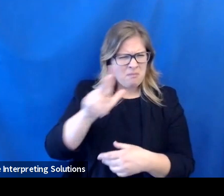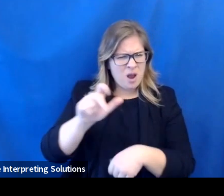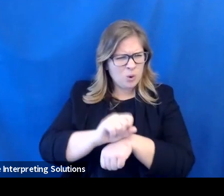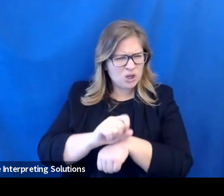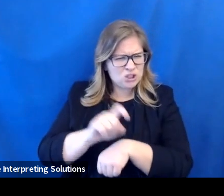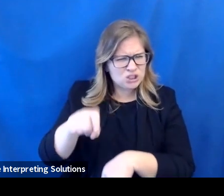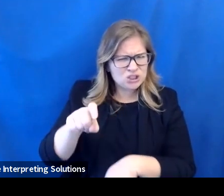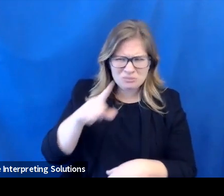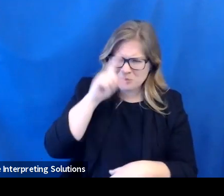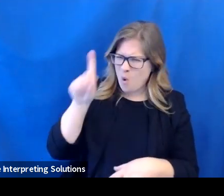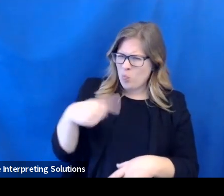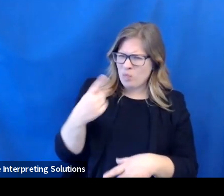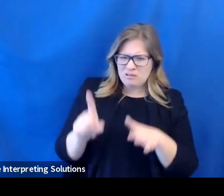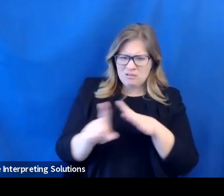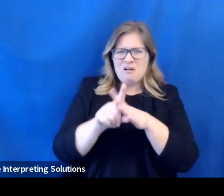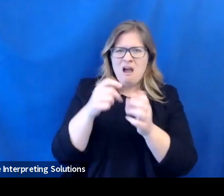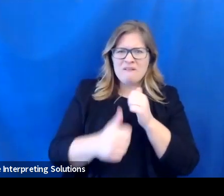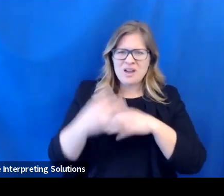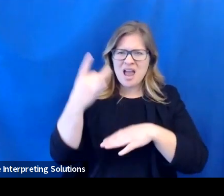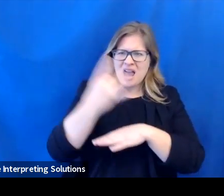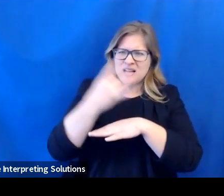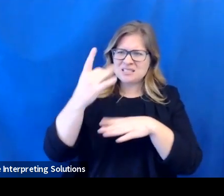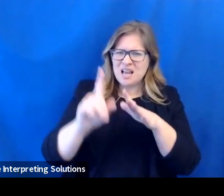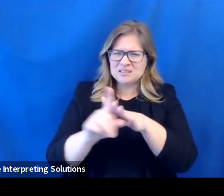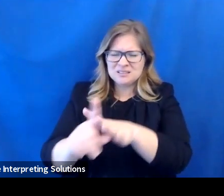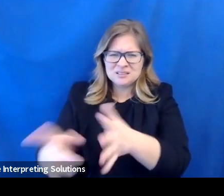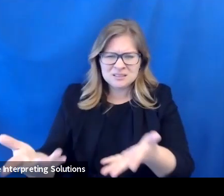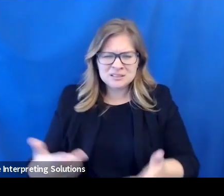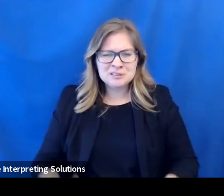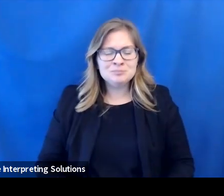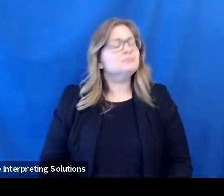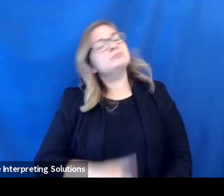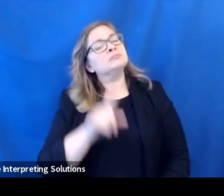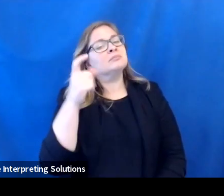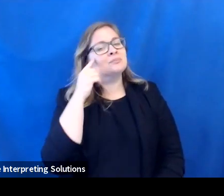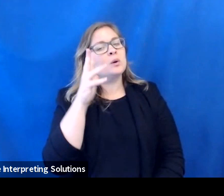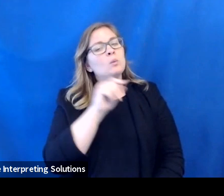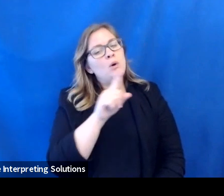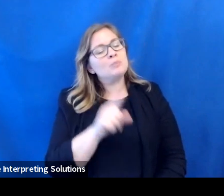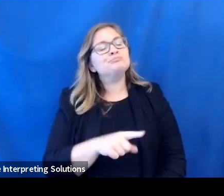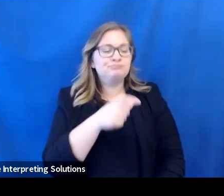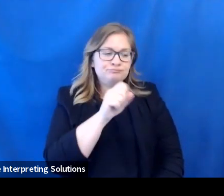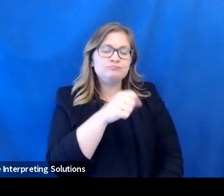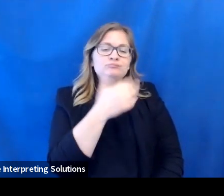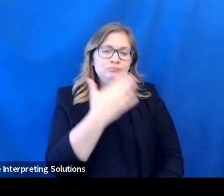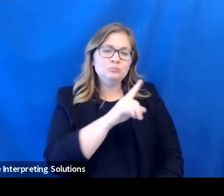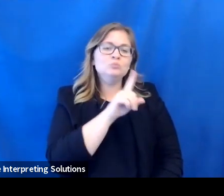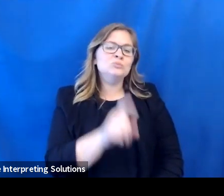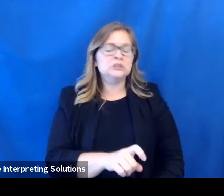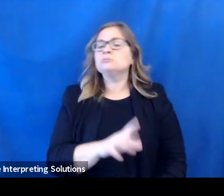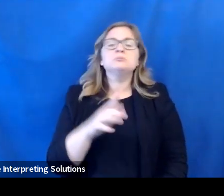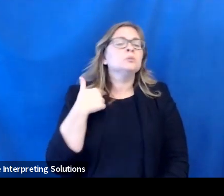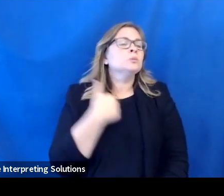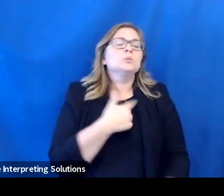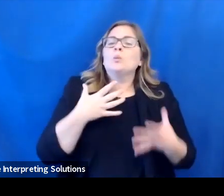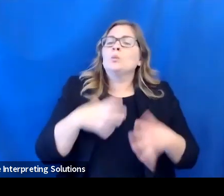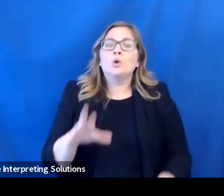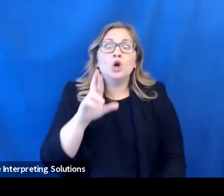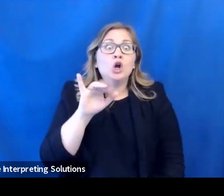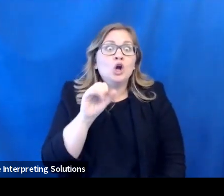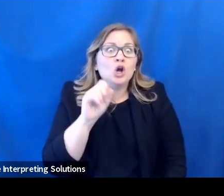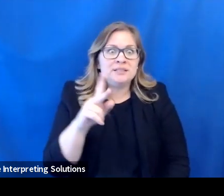perhaps, and maybe you can't, and that's what we're trying to figure out without risking what we've done. I mean, the best case scenario in this